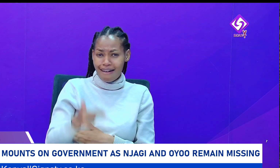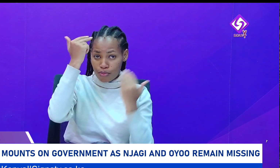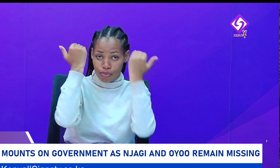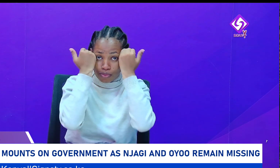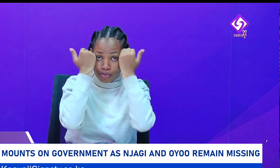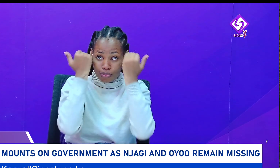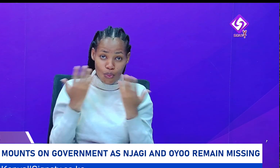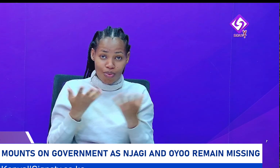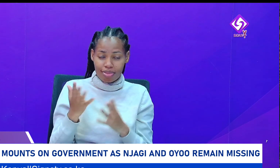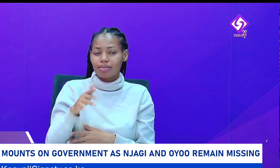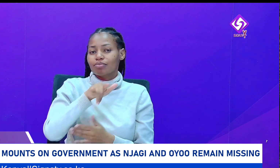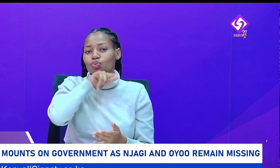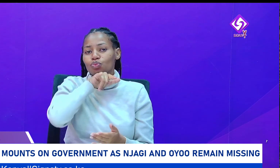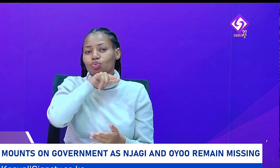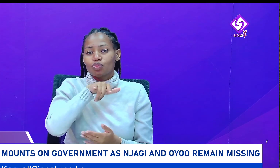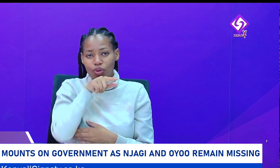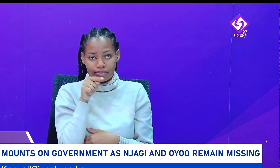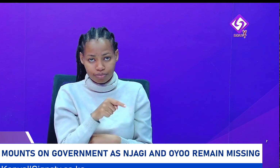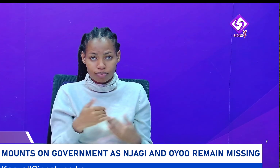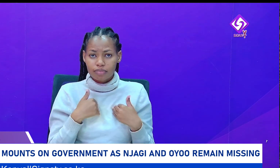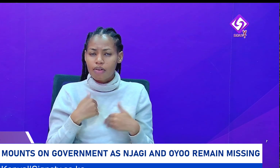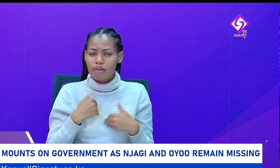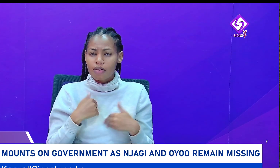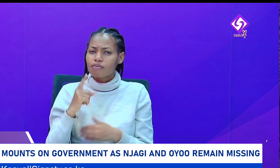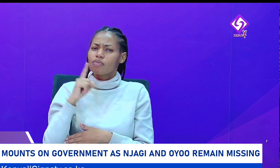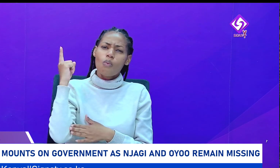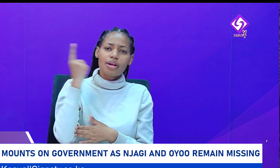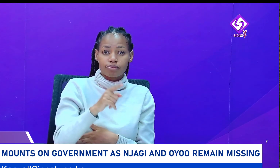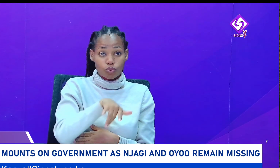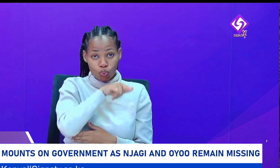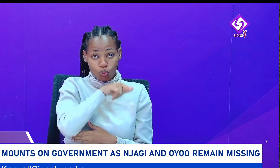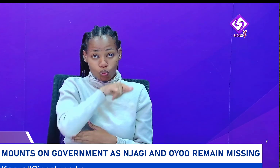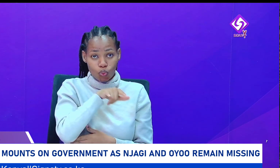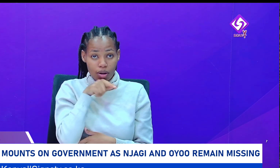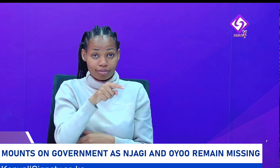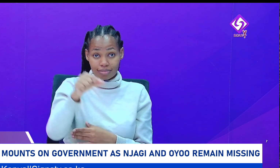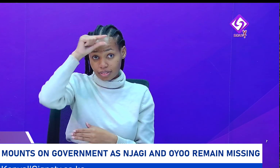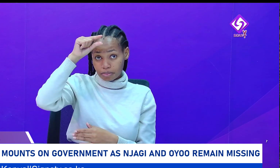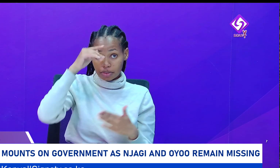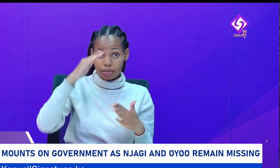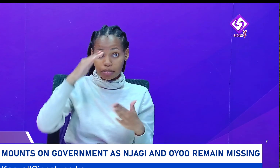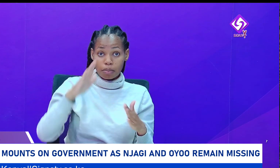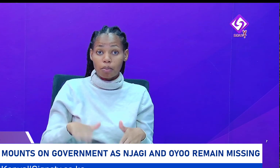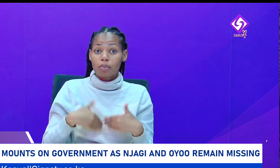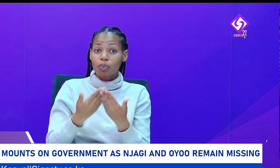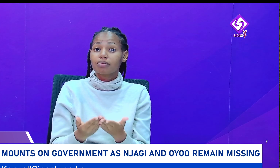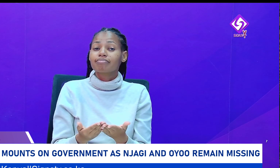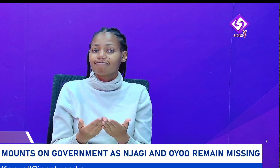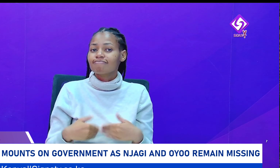Meanwhile, the High Court in Uganda has ordered the Ugandan government to produce the two activists